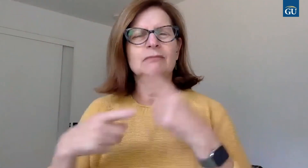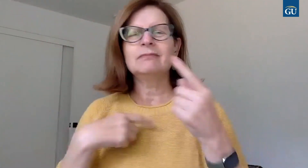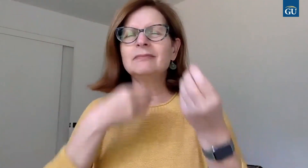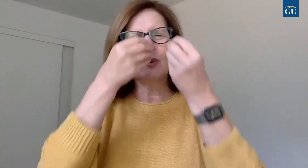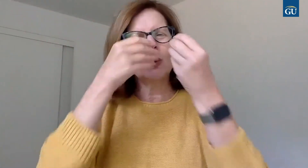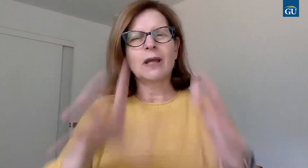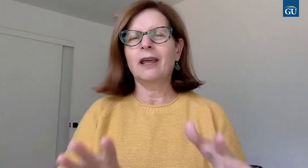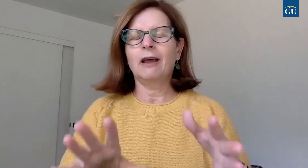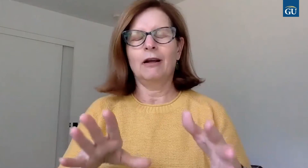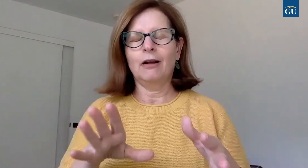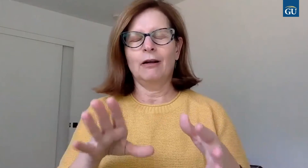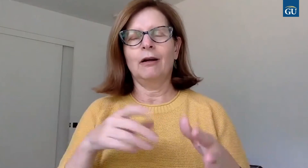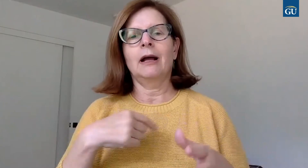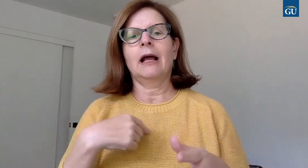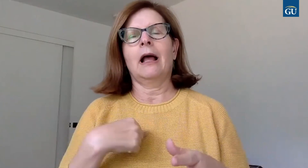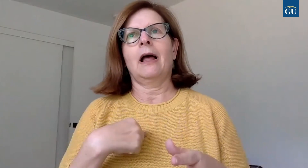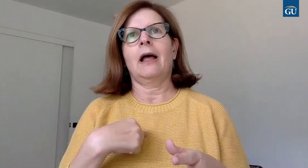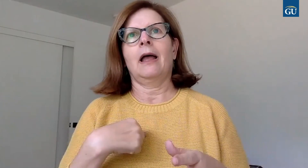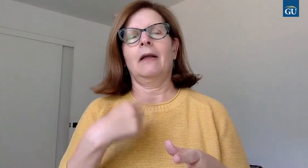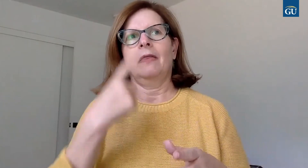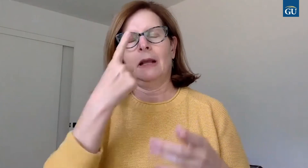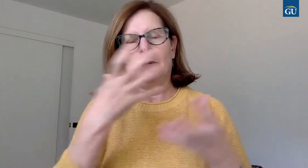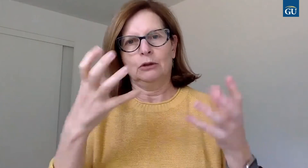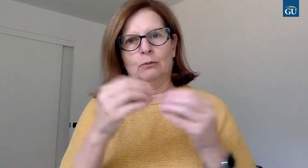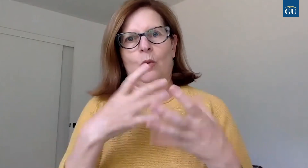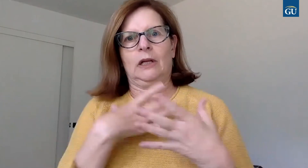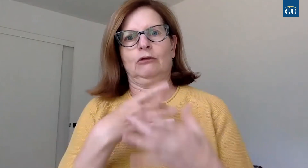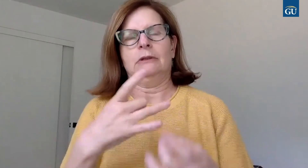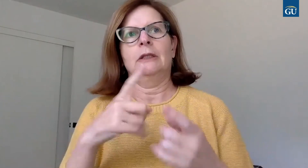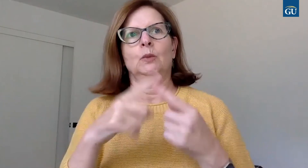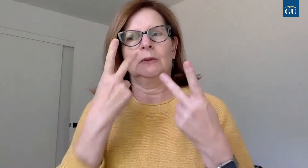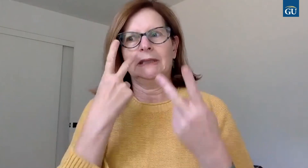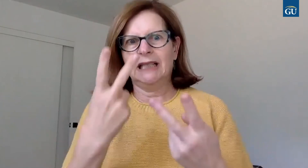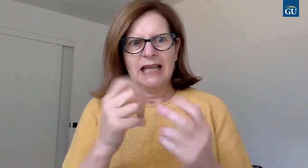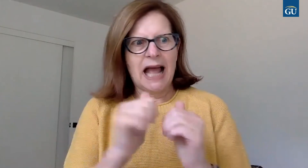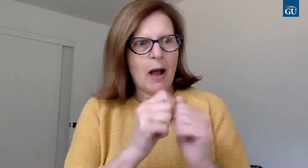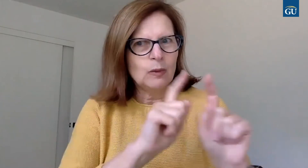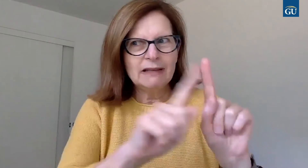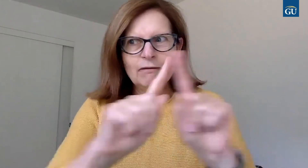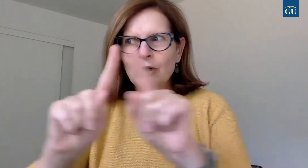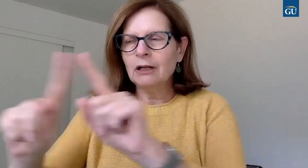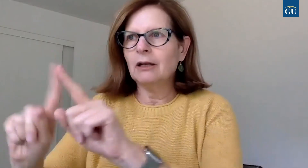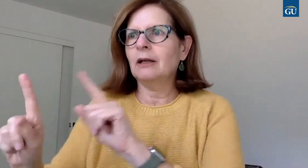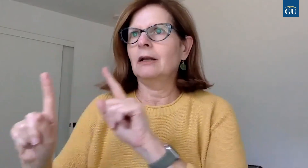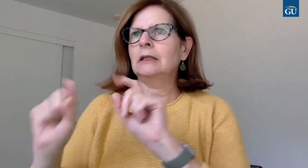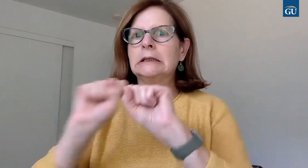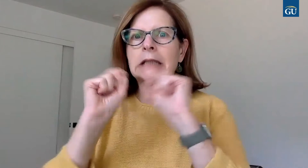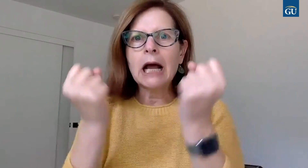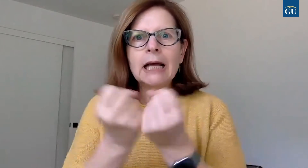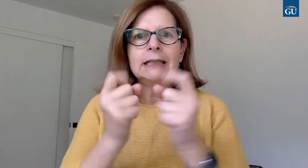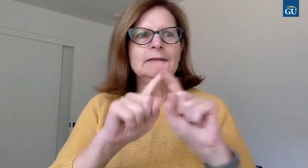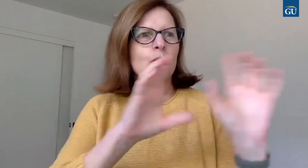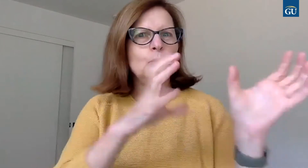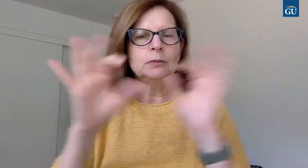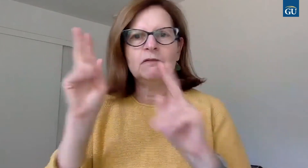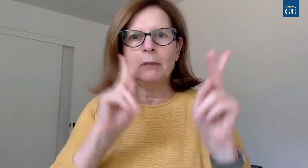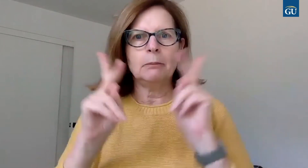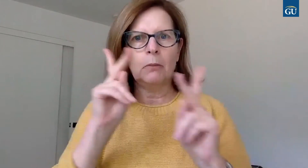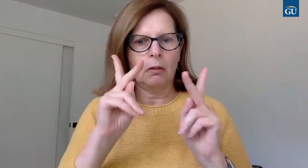or signed languages arguments. I am much more interested in seeing the differences among societies and groups of